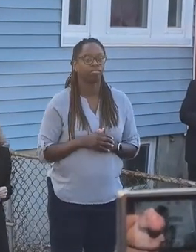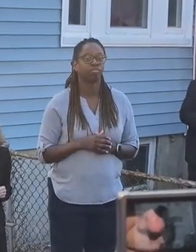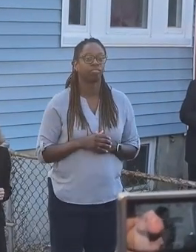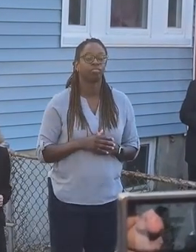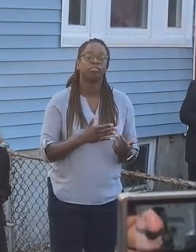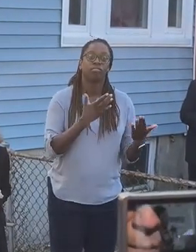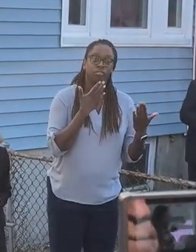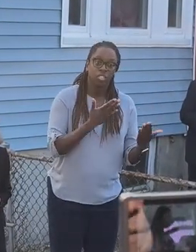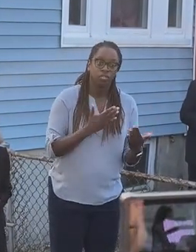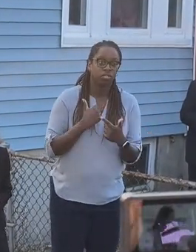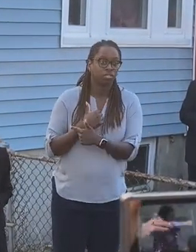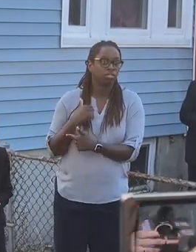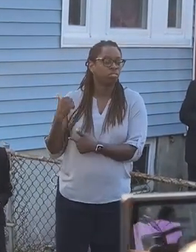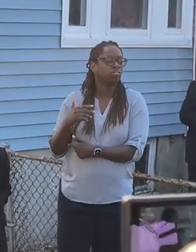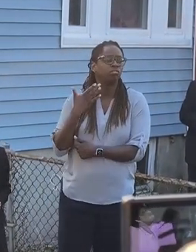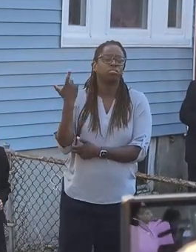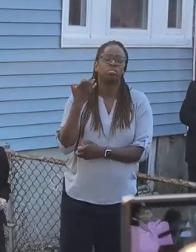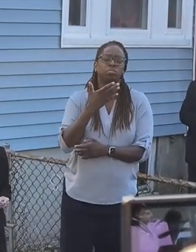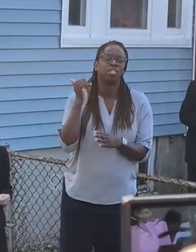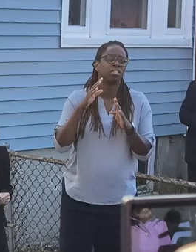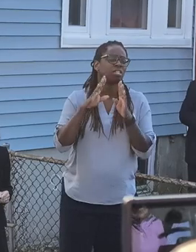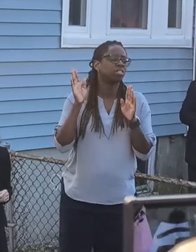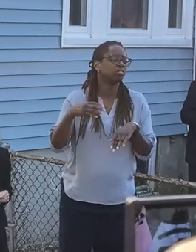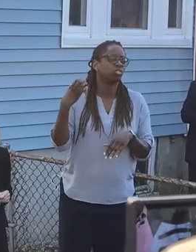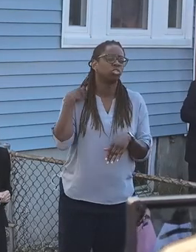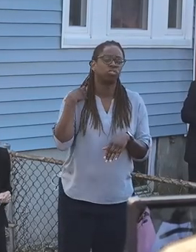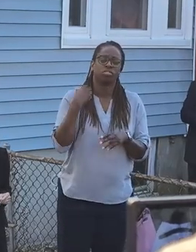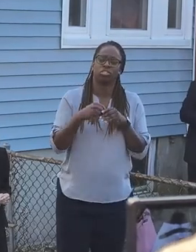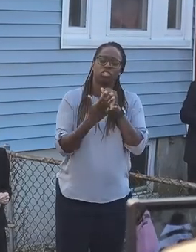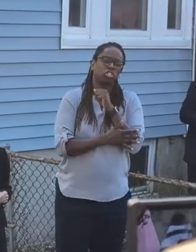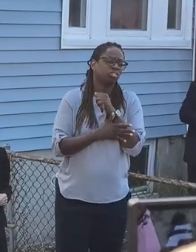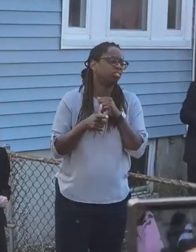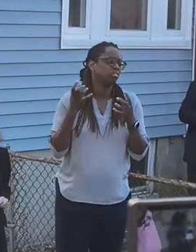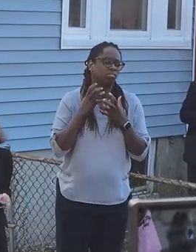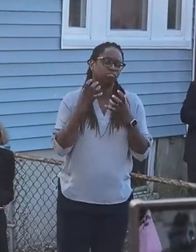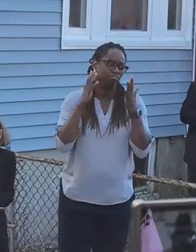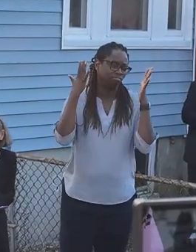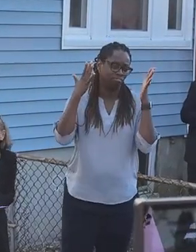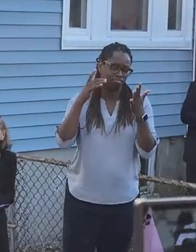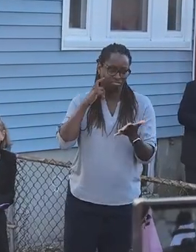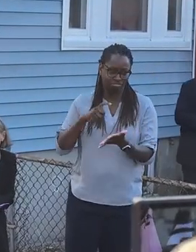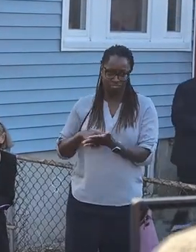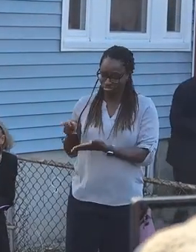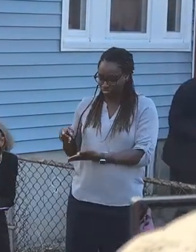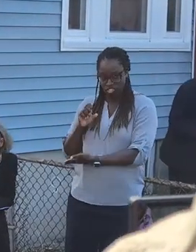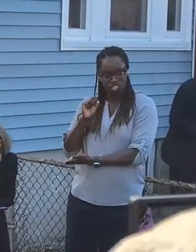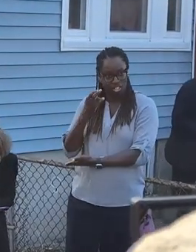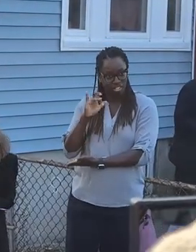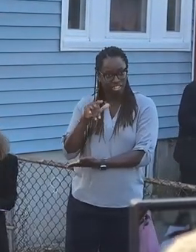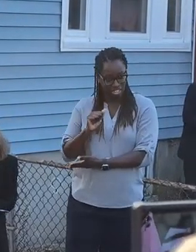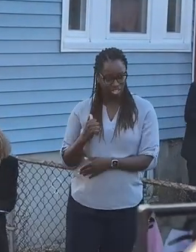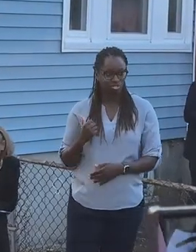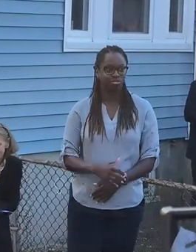to the best housing chief in the entire country, Chief Philip Bowen.